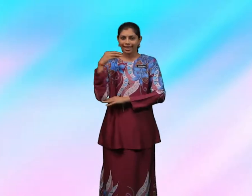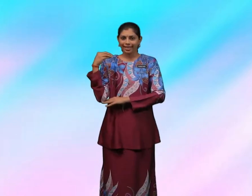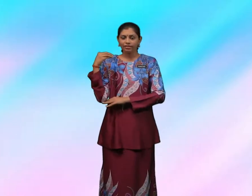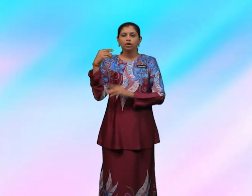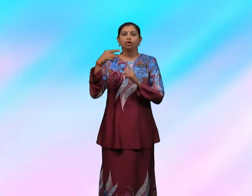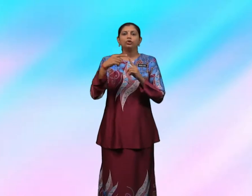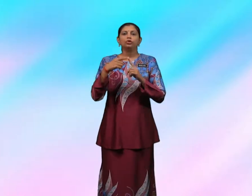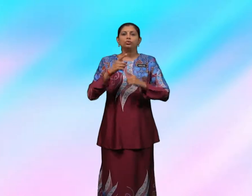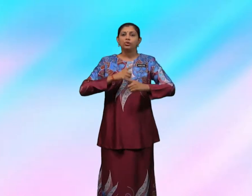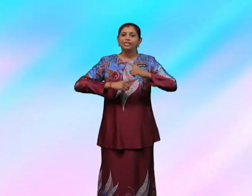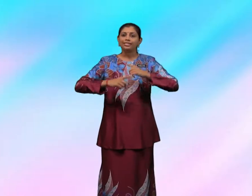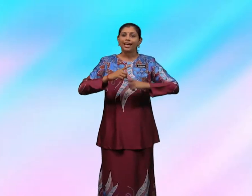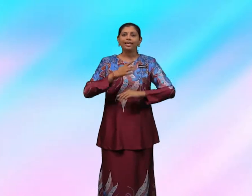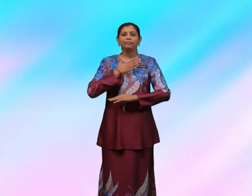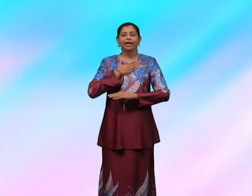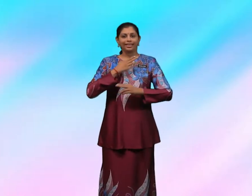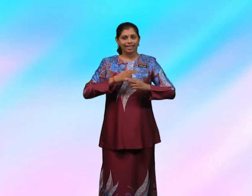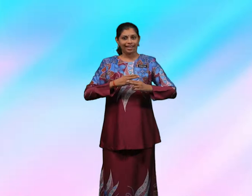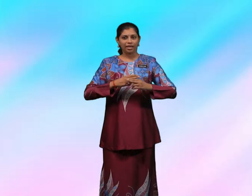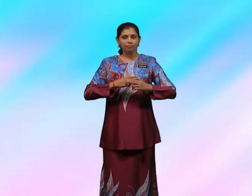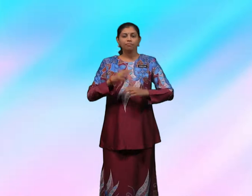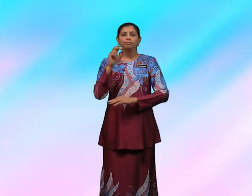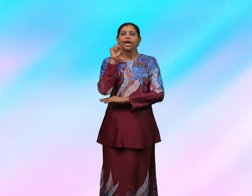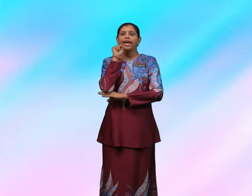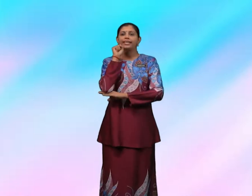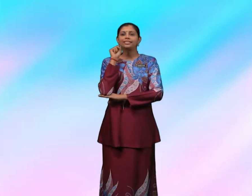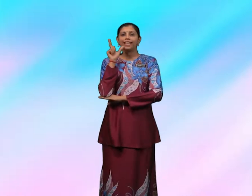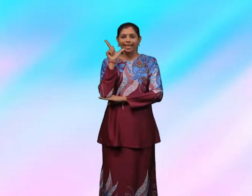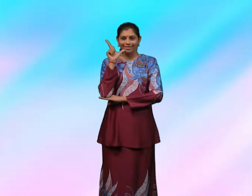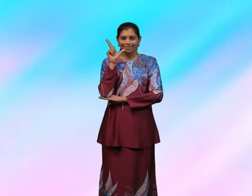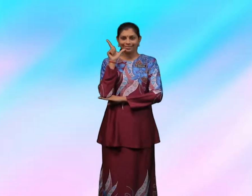And to sign my name SL.